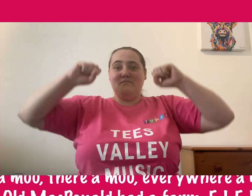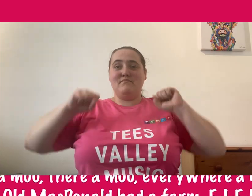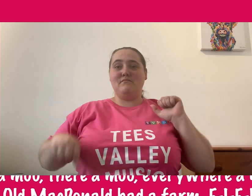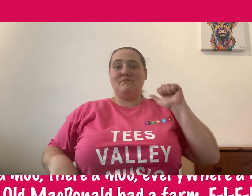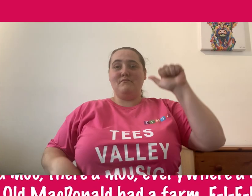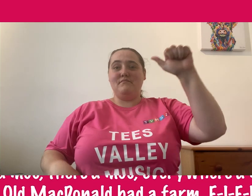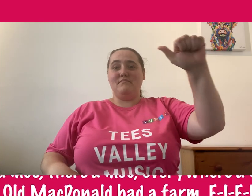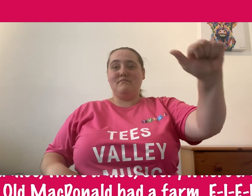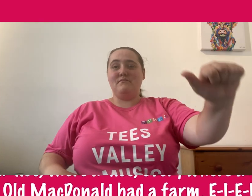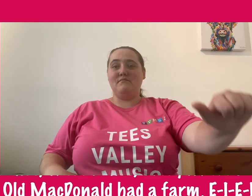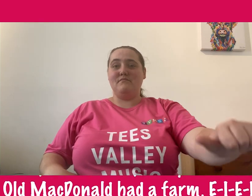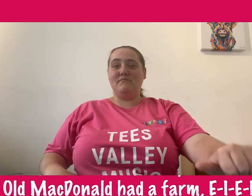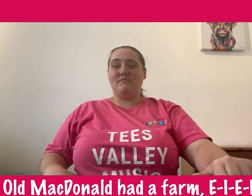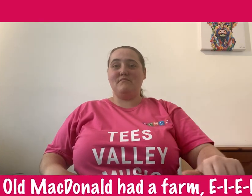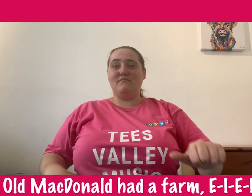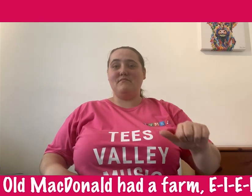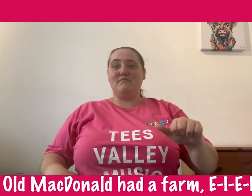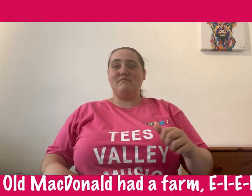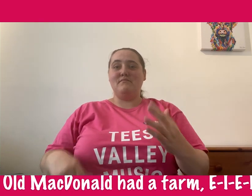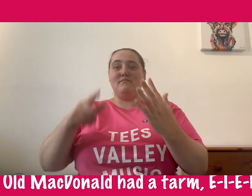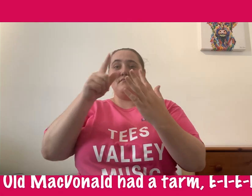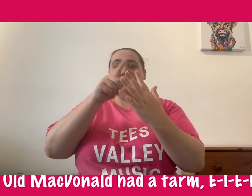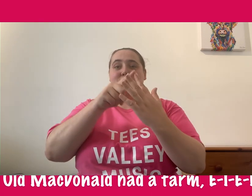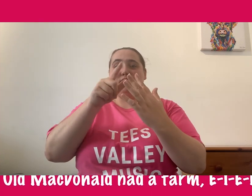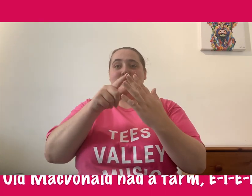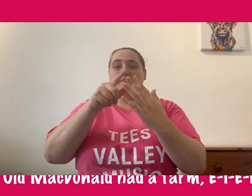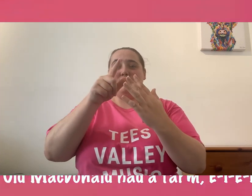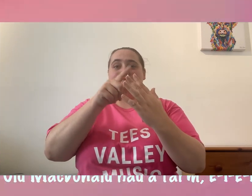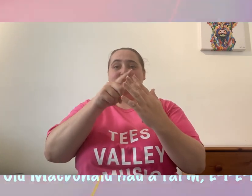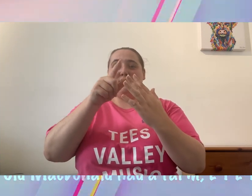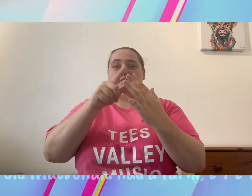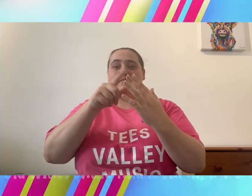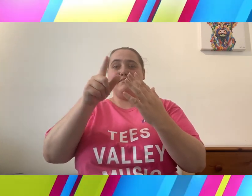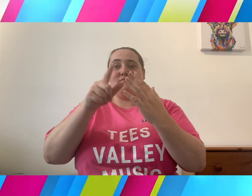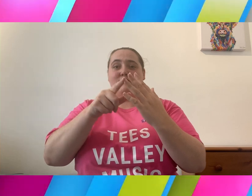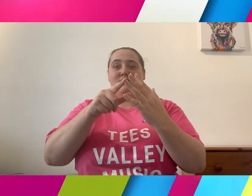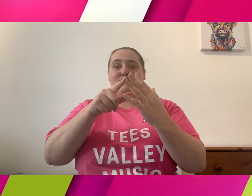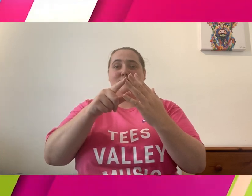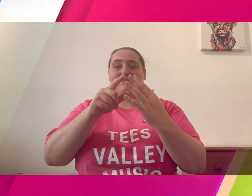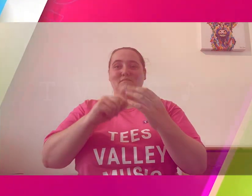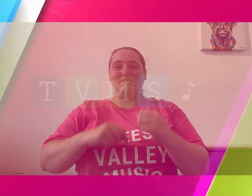Old MacDonald had a farm, E-I-E-I-O.